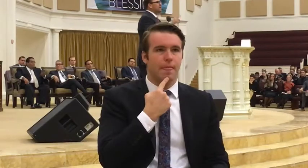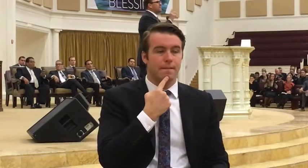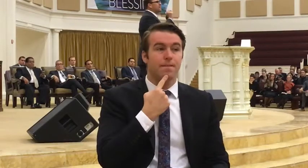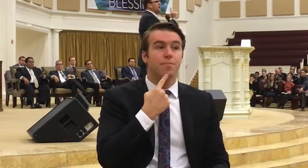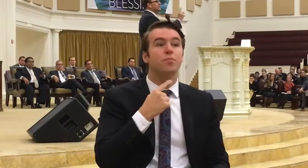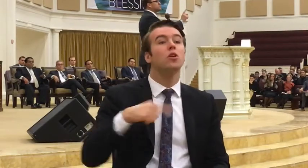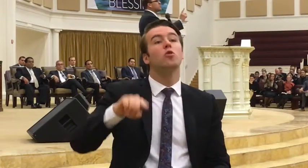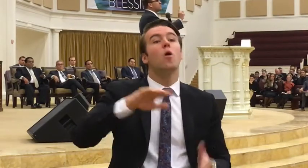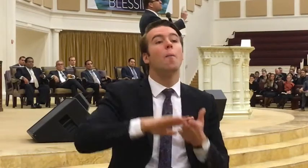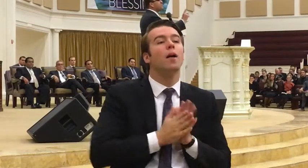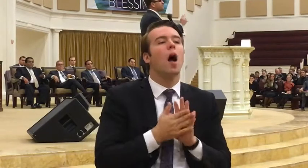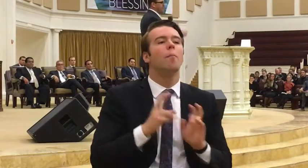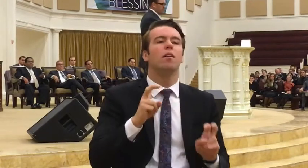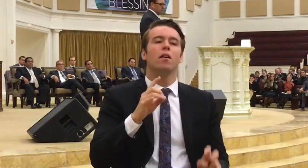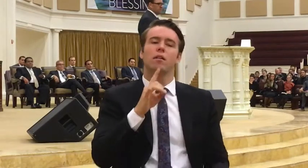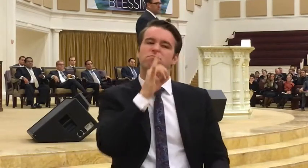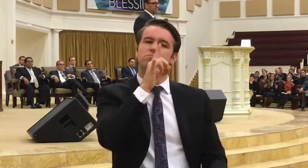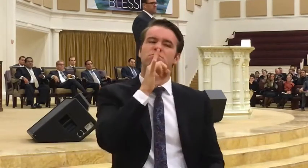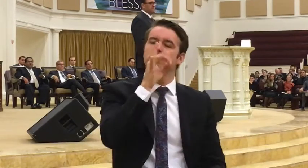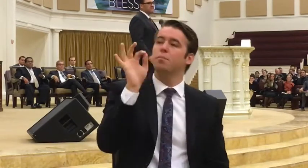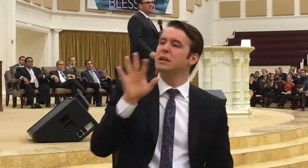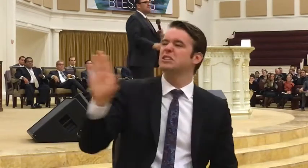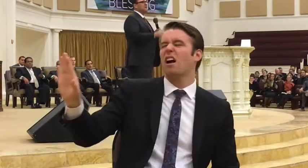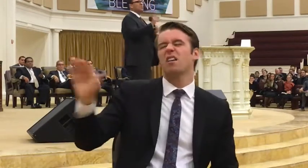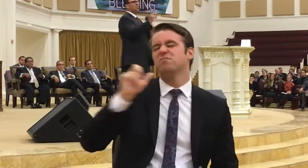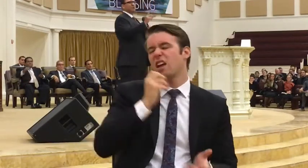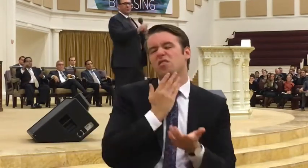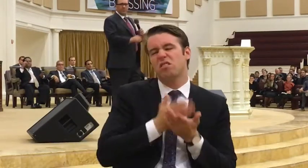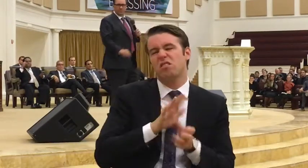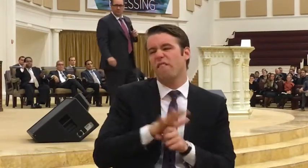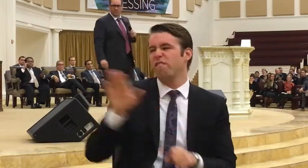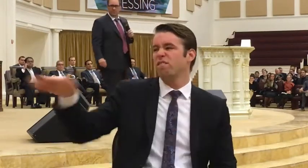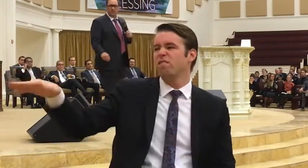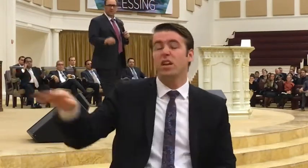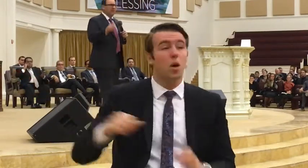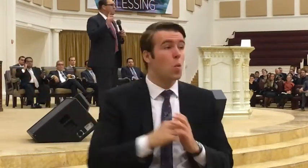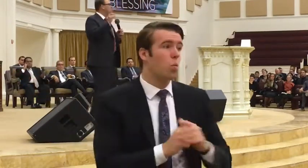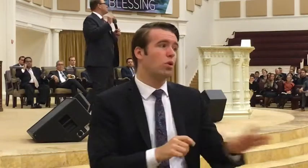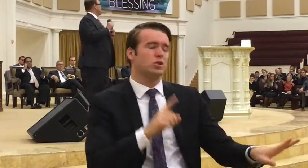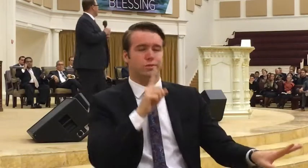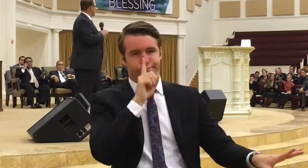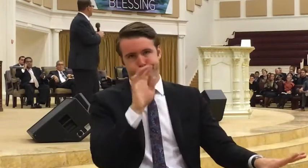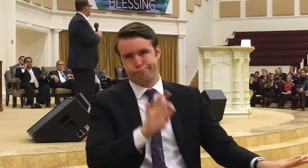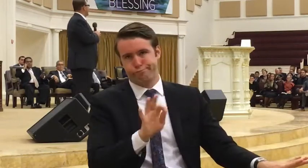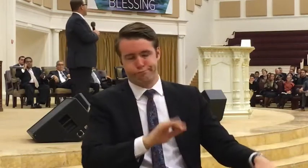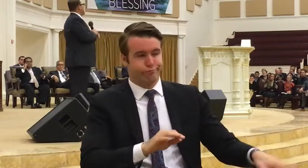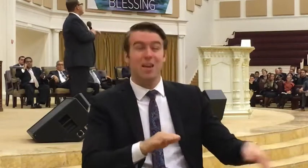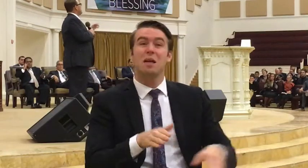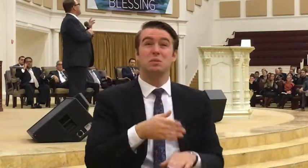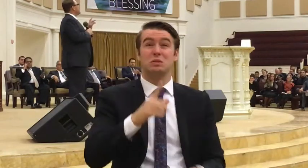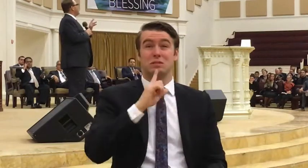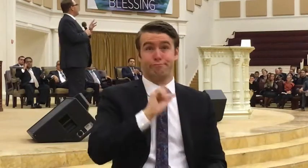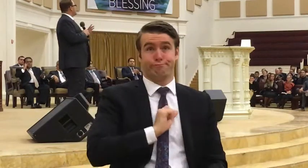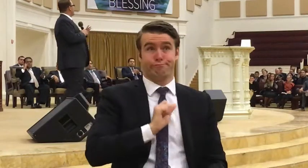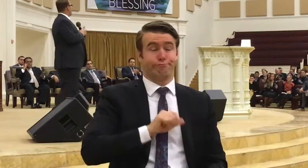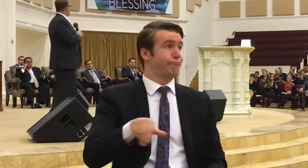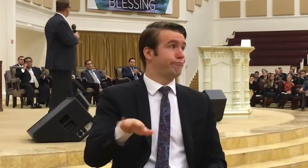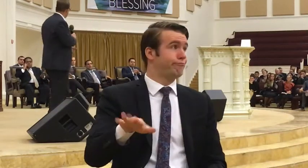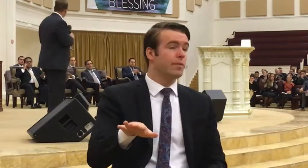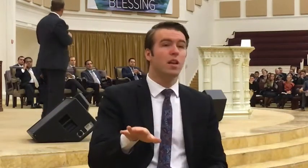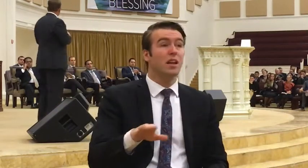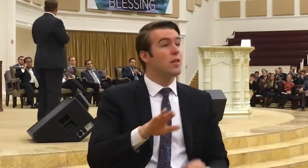And you'll become a connoisseur of preaching and worship and music. And you'll begin to judge